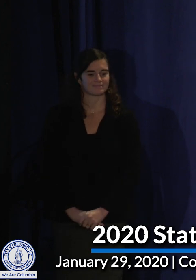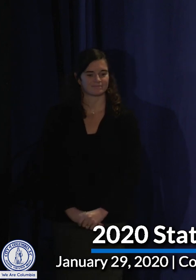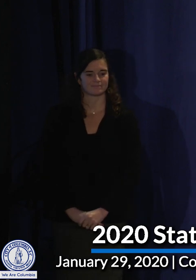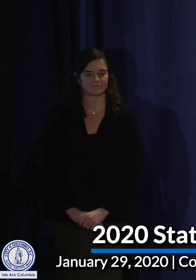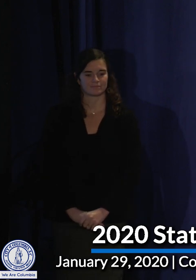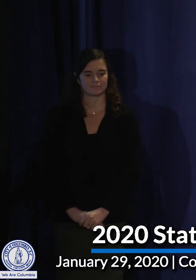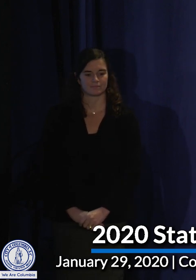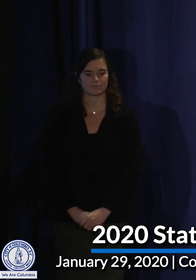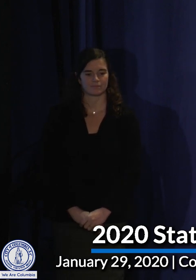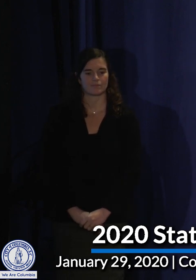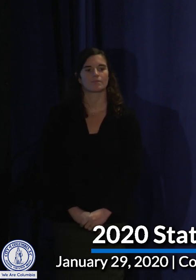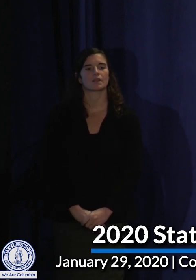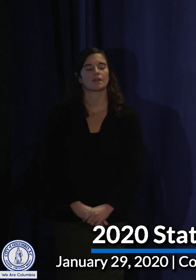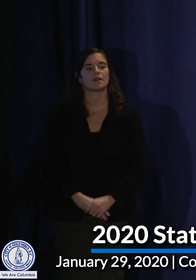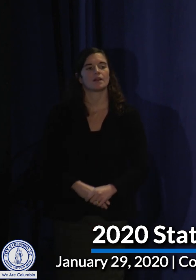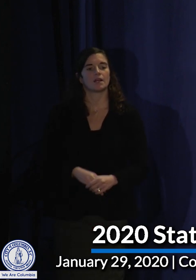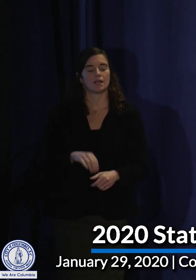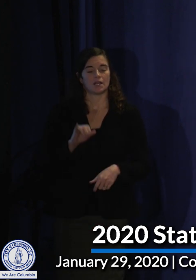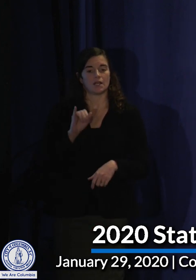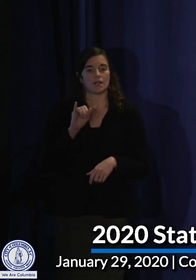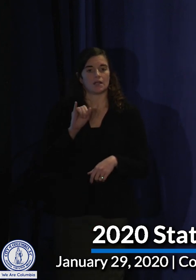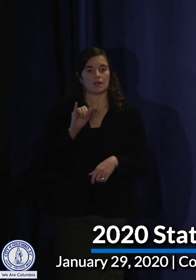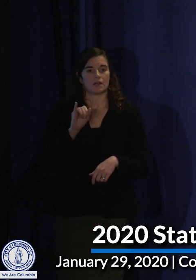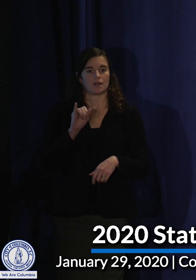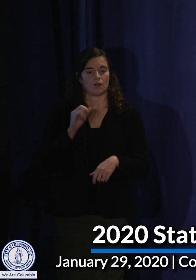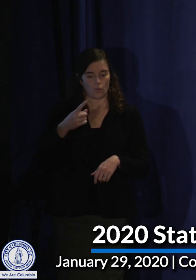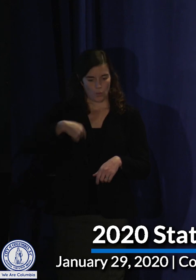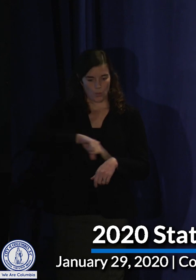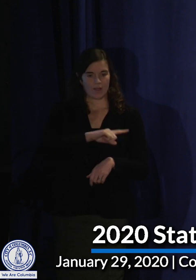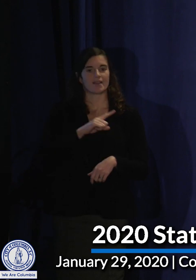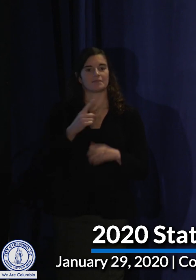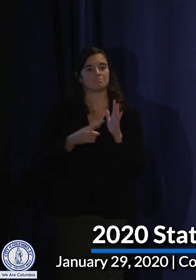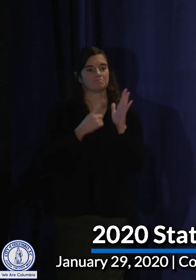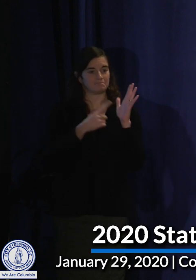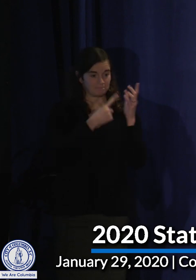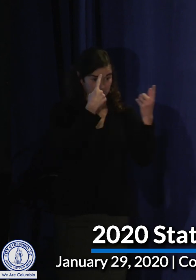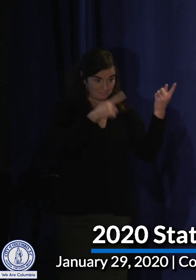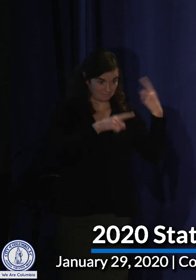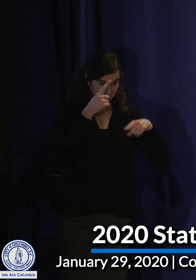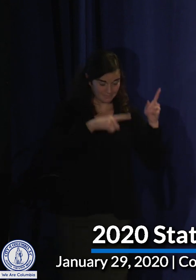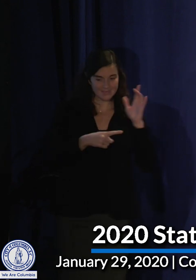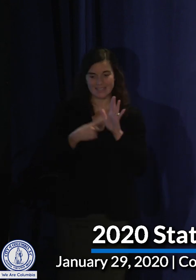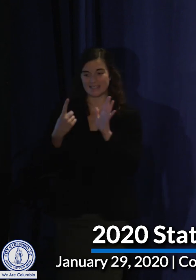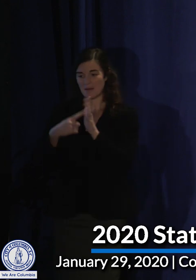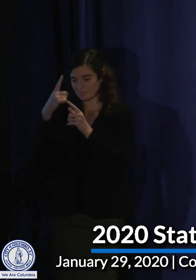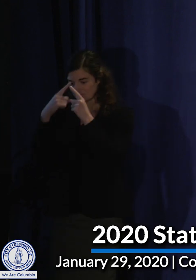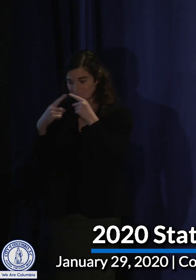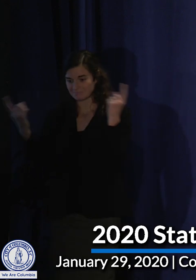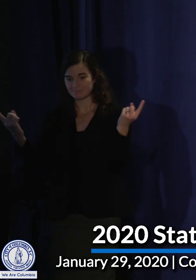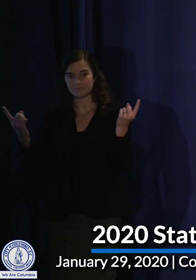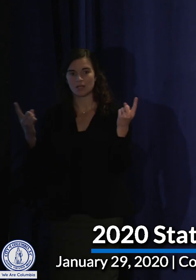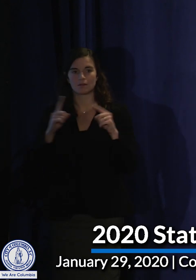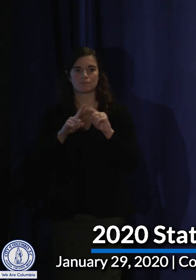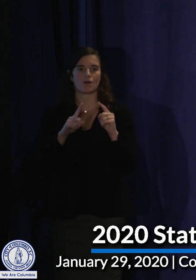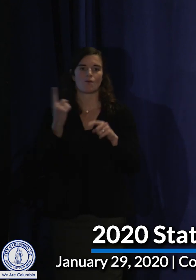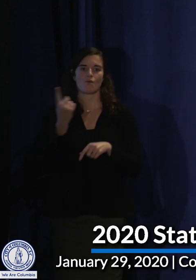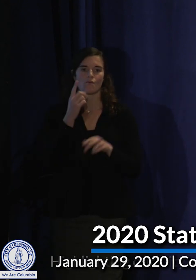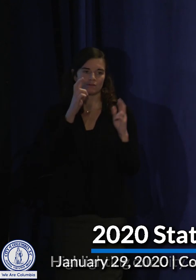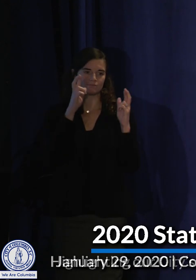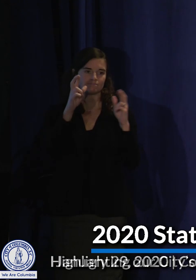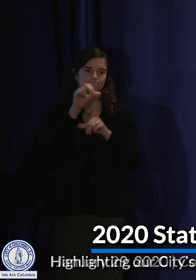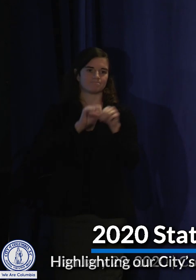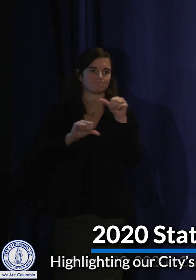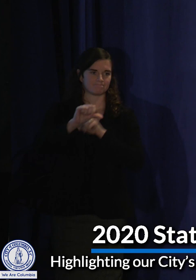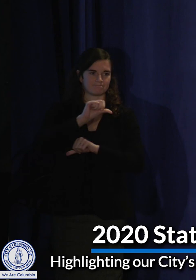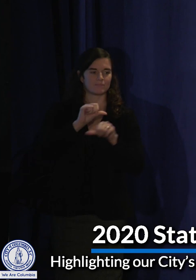We have the opportunity to agree at times, to disagree at times, to do so respectfully, and